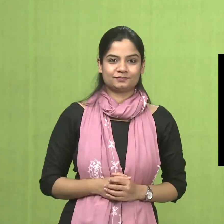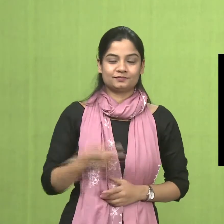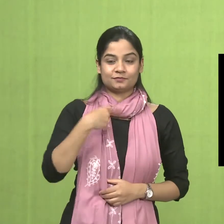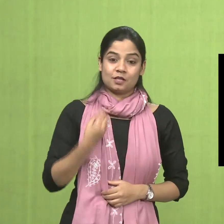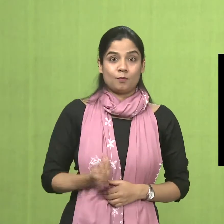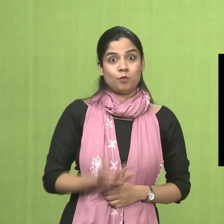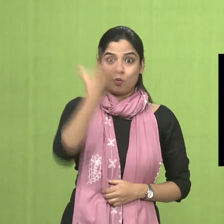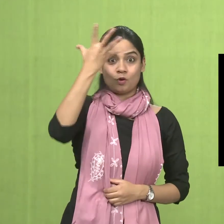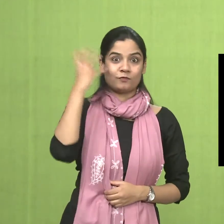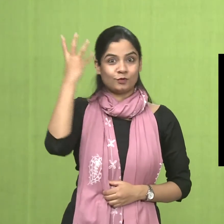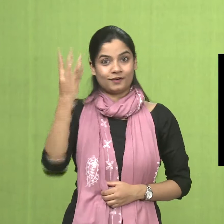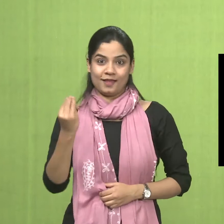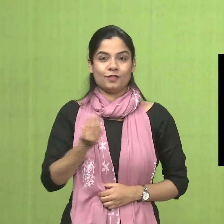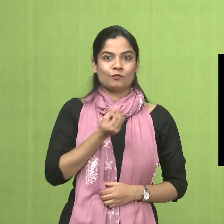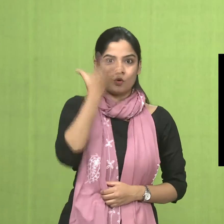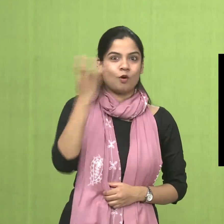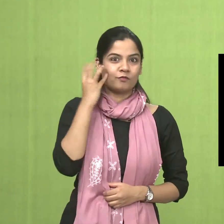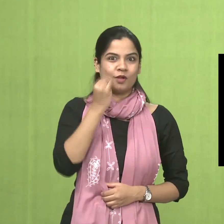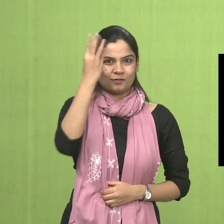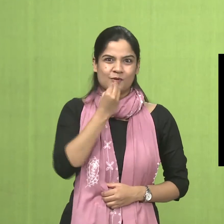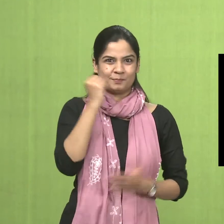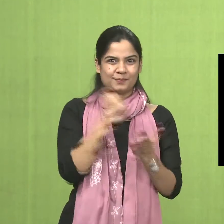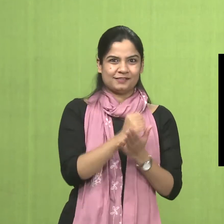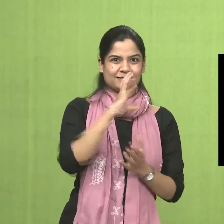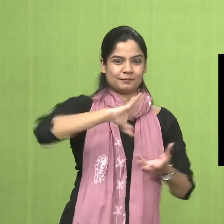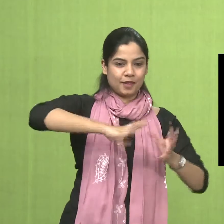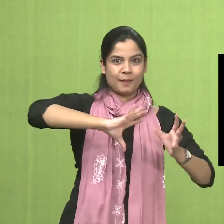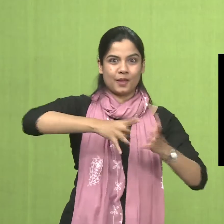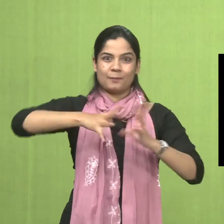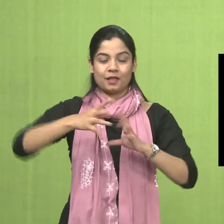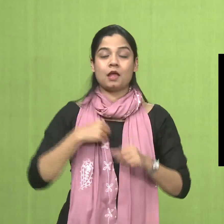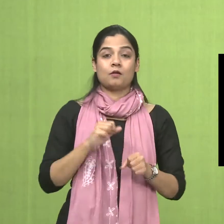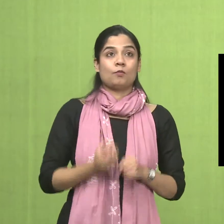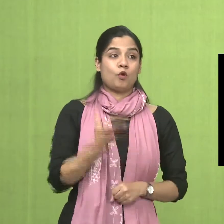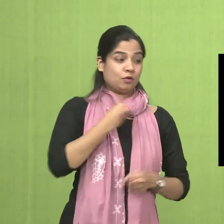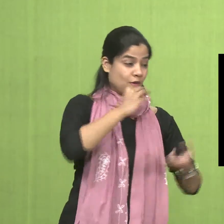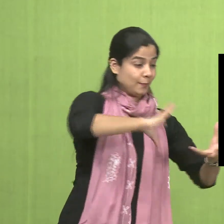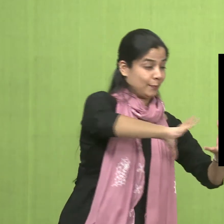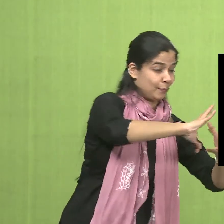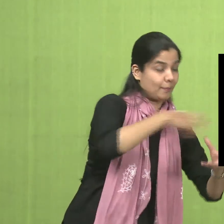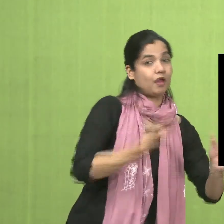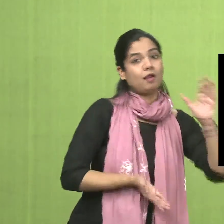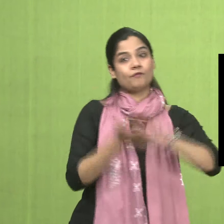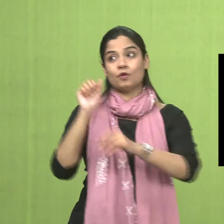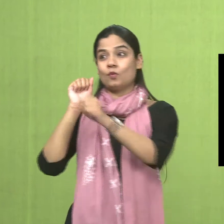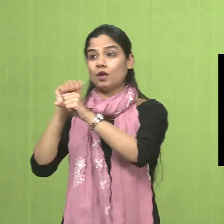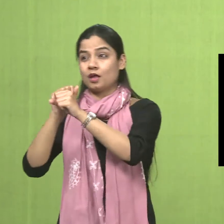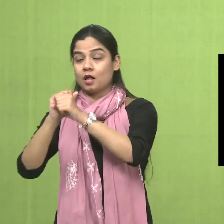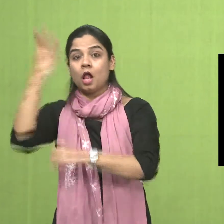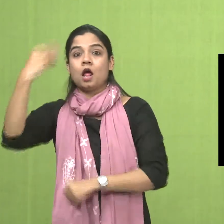While sequencing, we can cook food at the same time. Like we're making breakfast, and then when you're coming